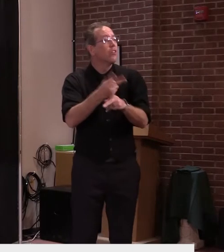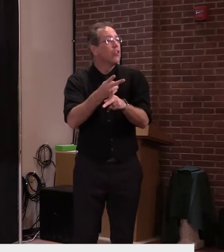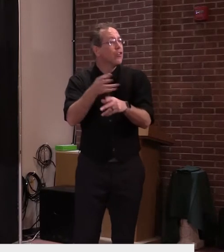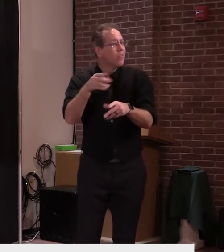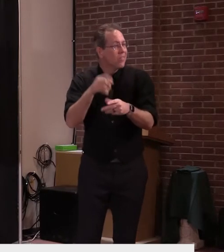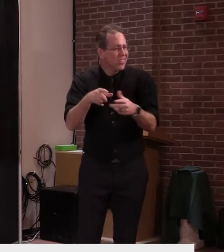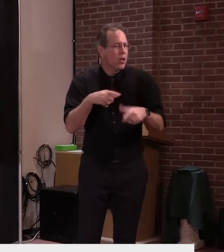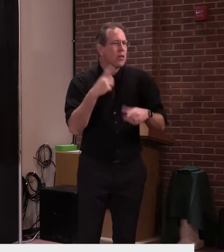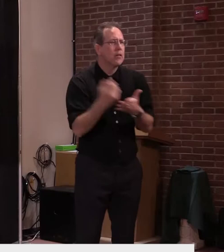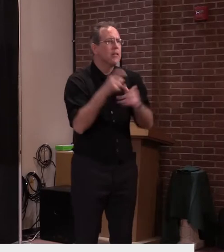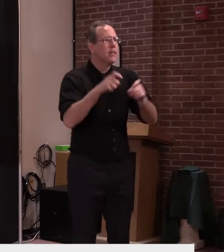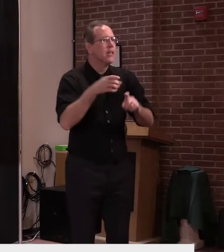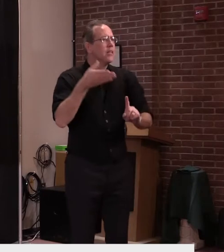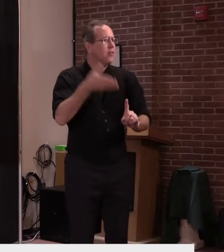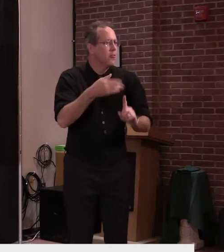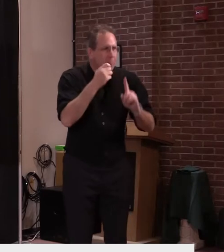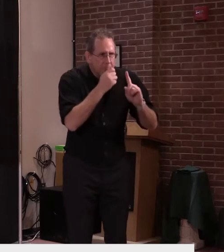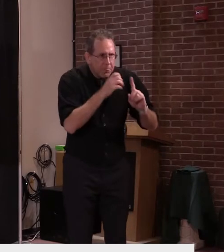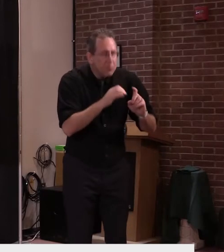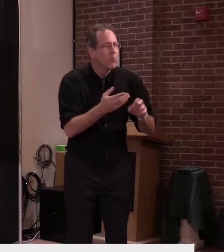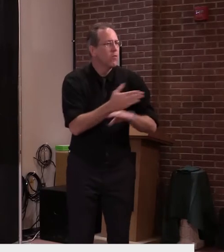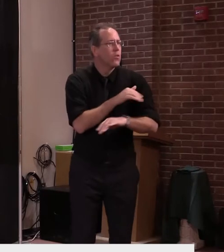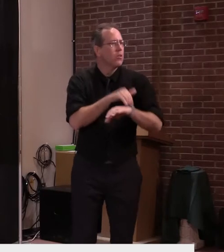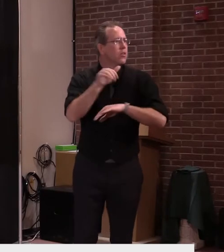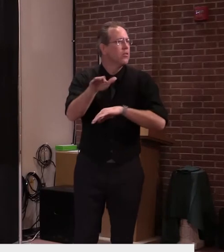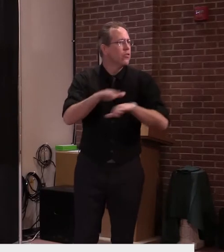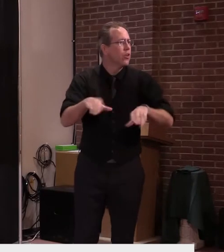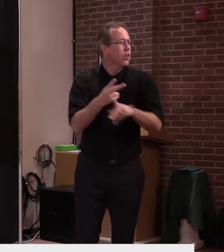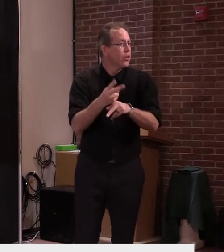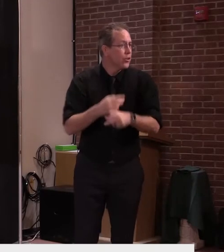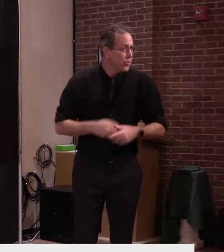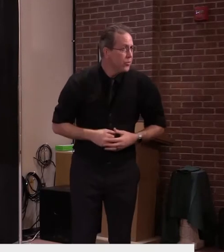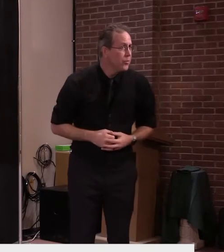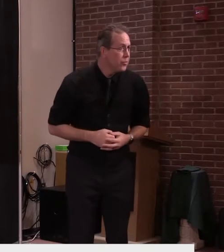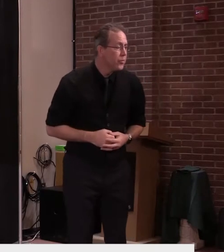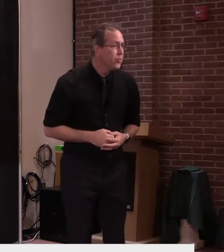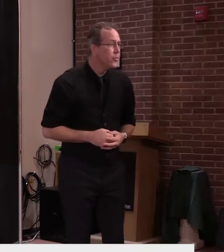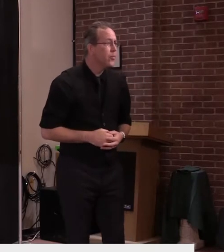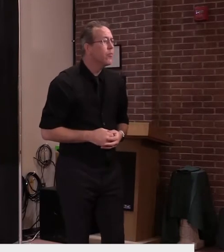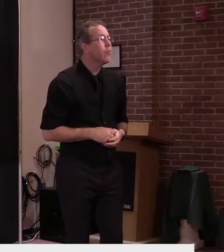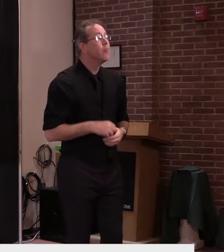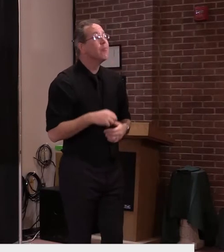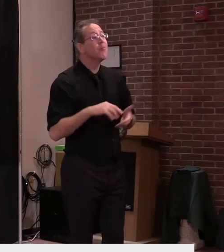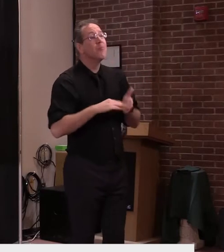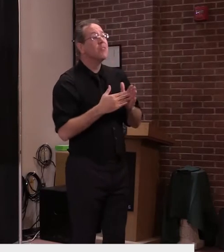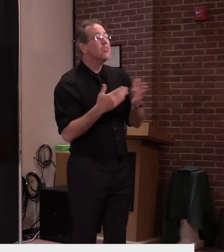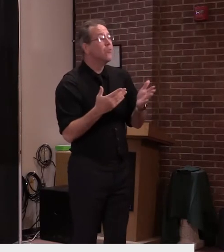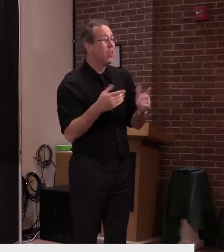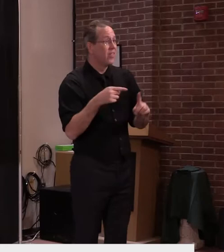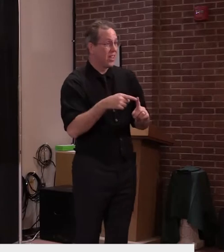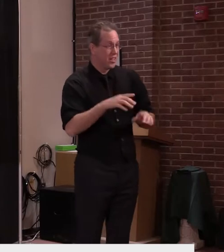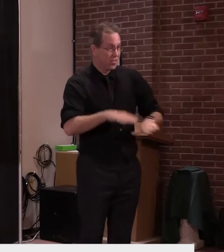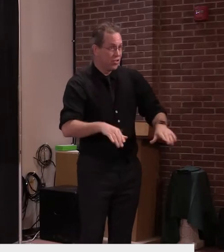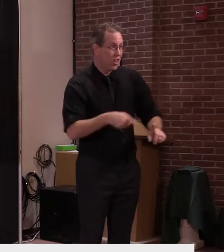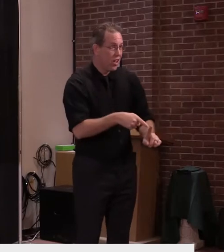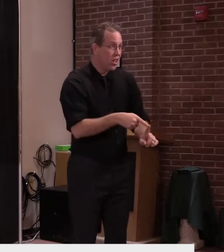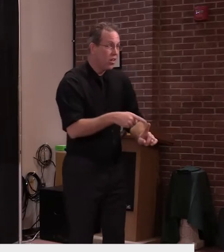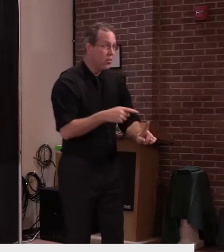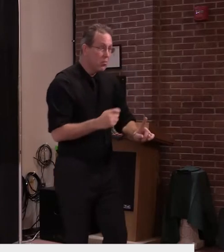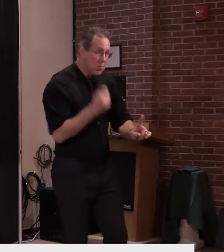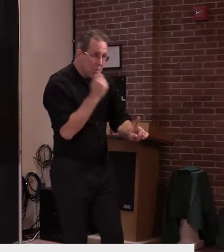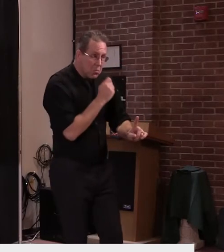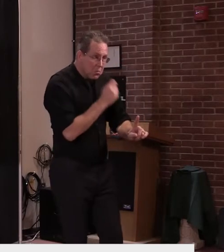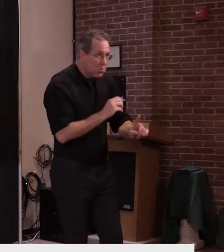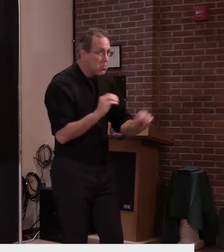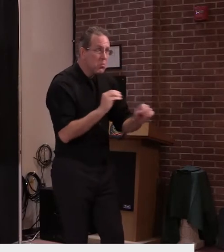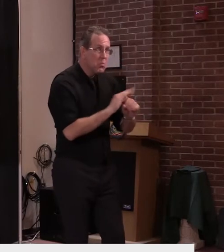It allows children and staff who are close contacts to continue to attend their childcare program during their quarantine period,